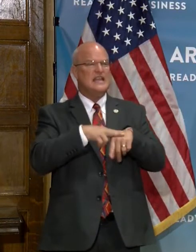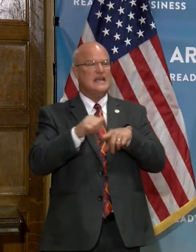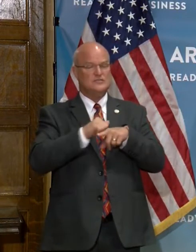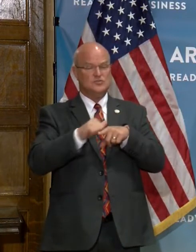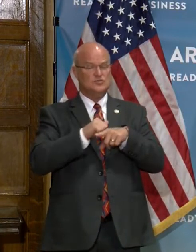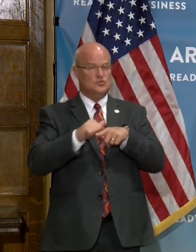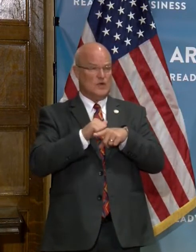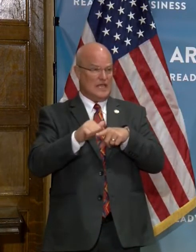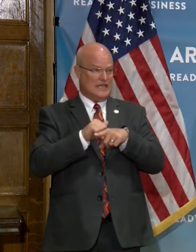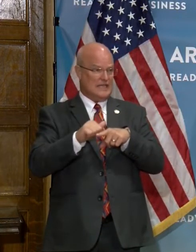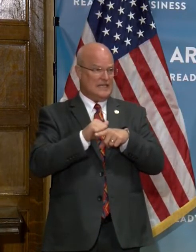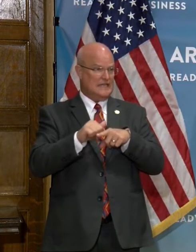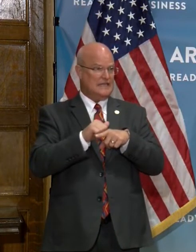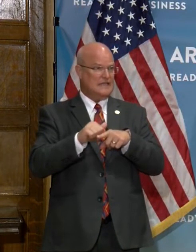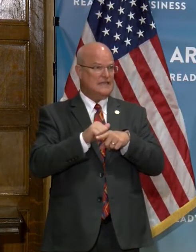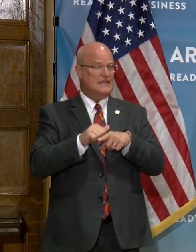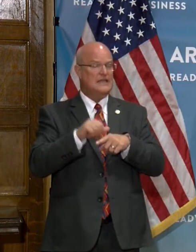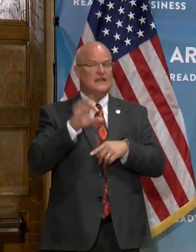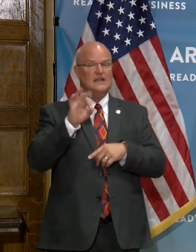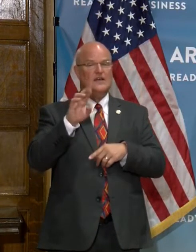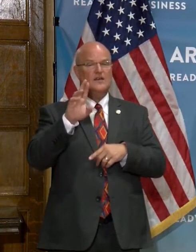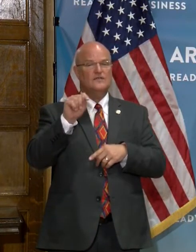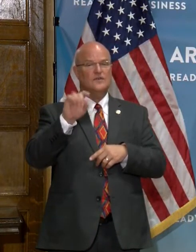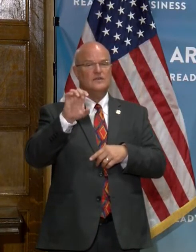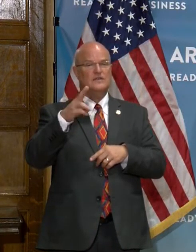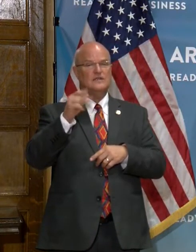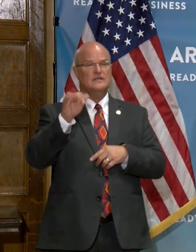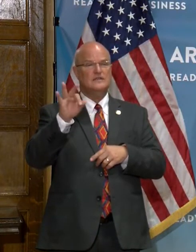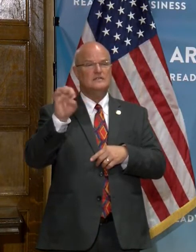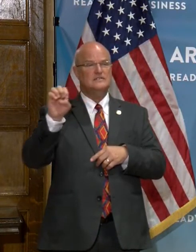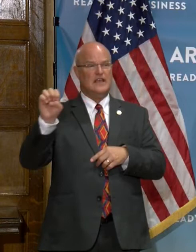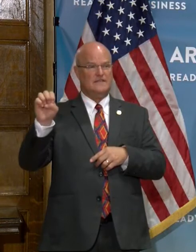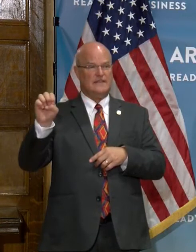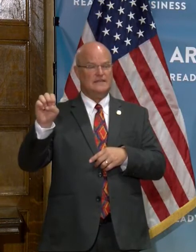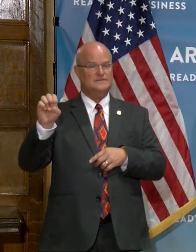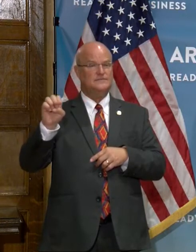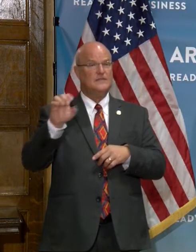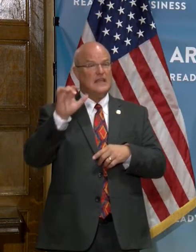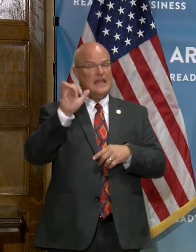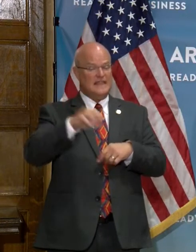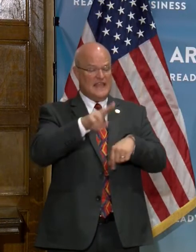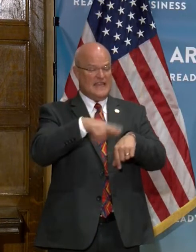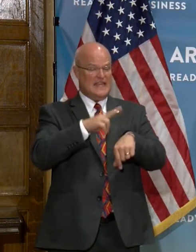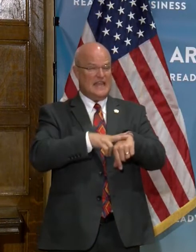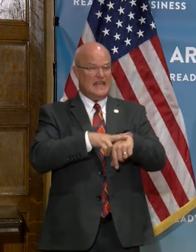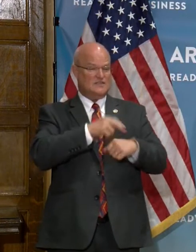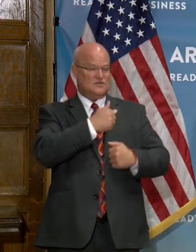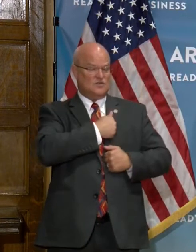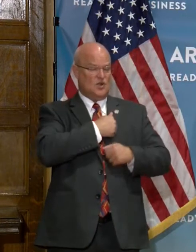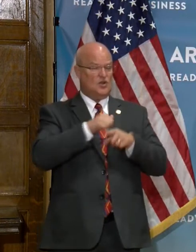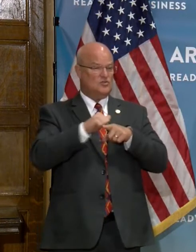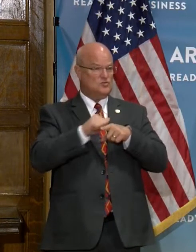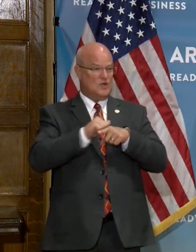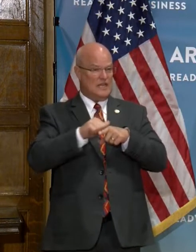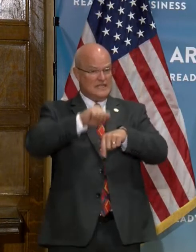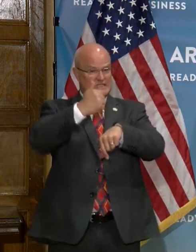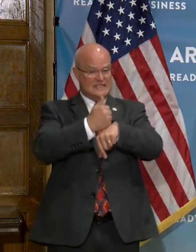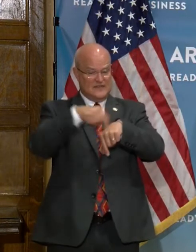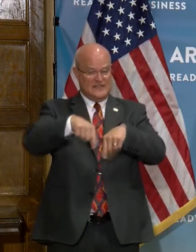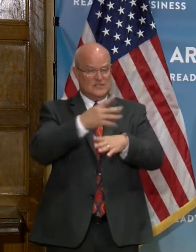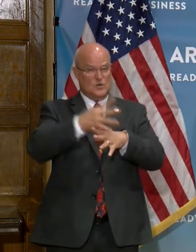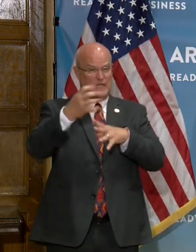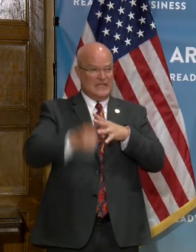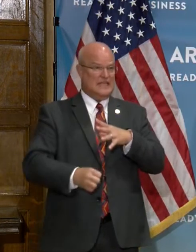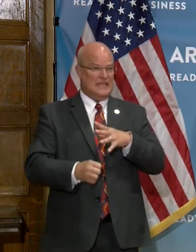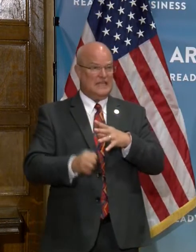Training Exercise at Fort Chaffee. And that National Guard training exercise was set for this